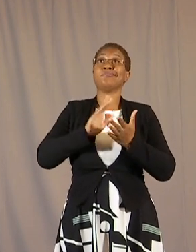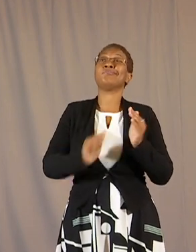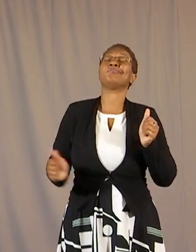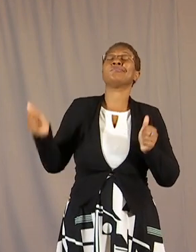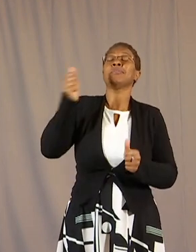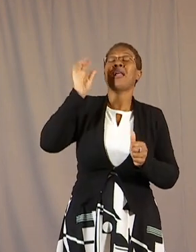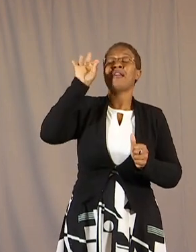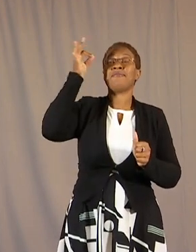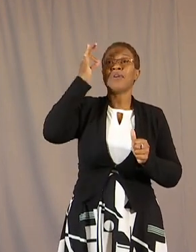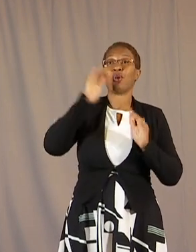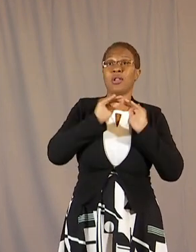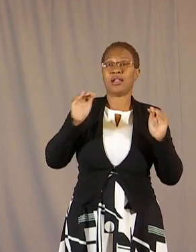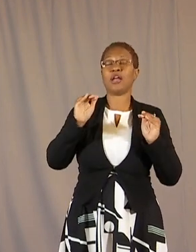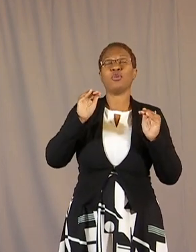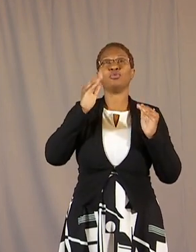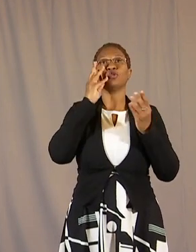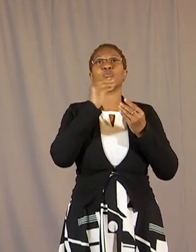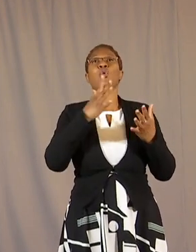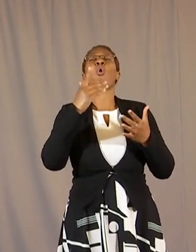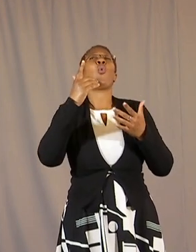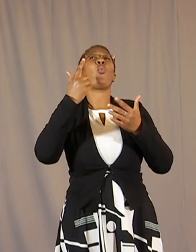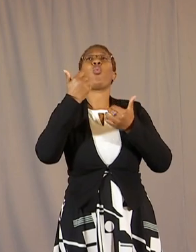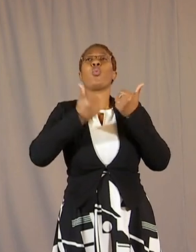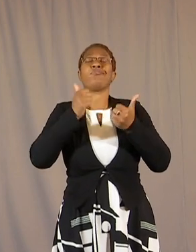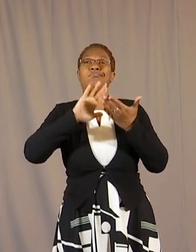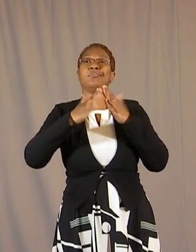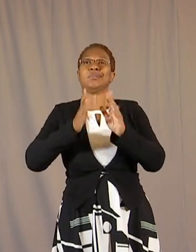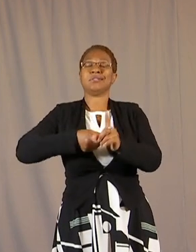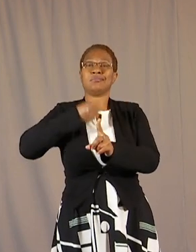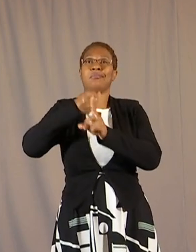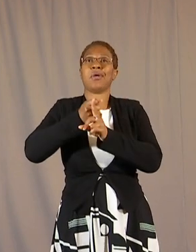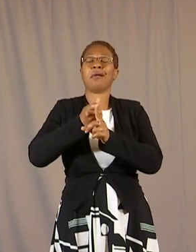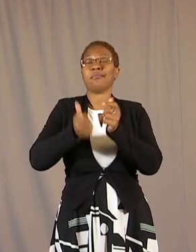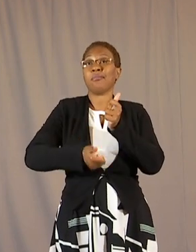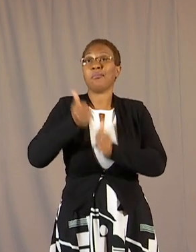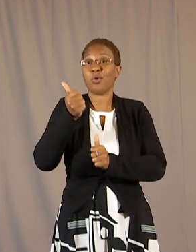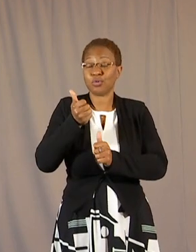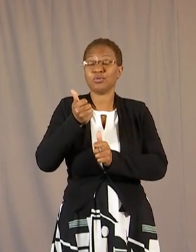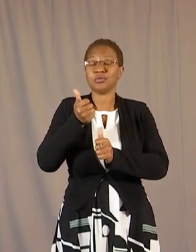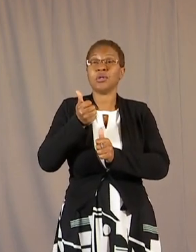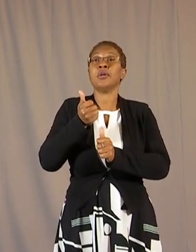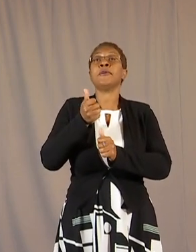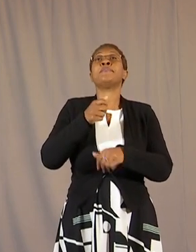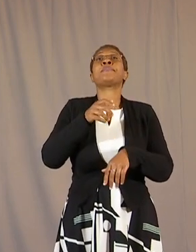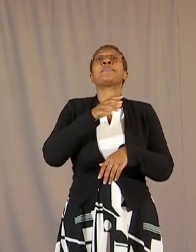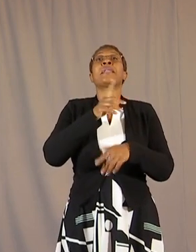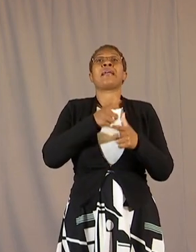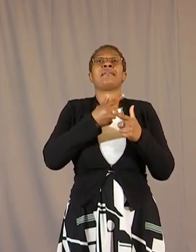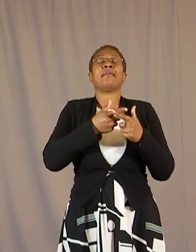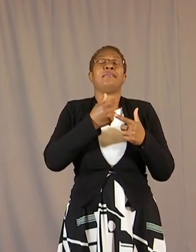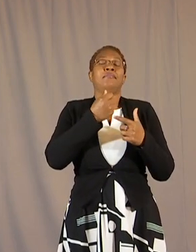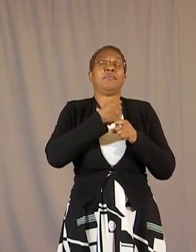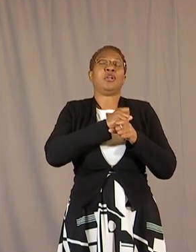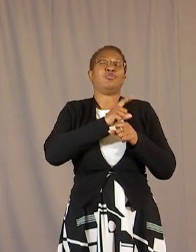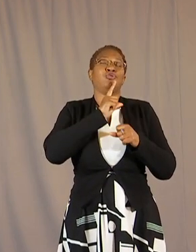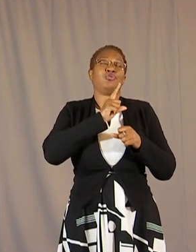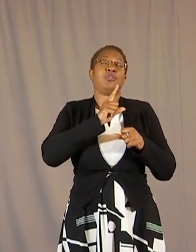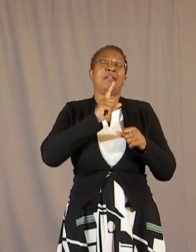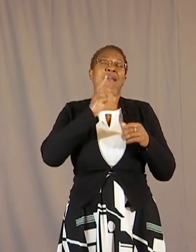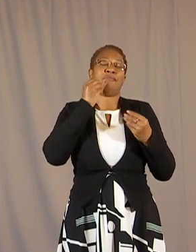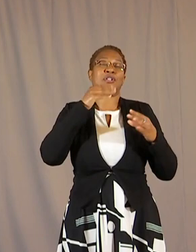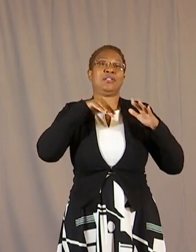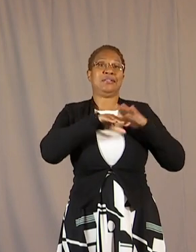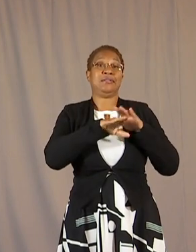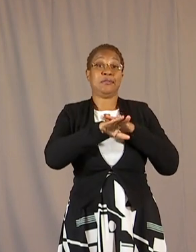communicate to still aggregate those individuals in their respective group, but then group it appropriately. And then, as